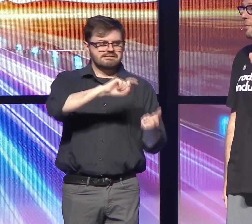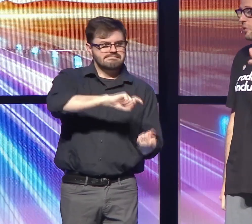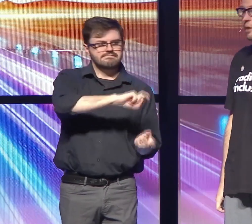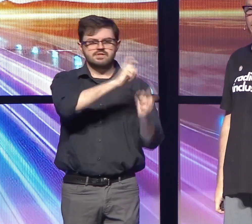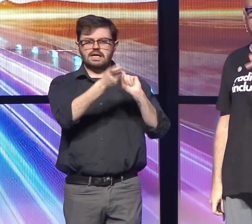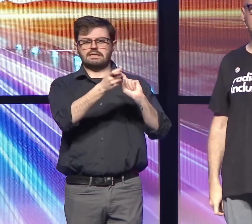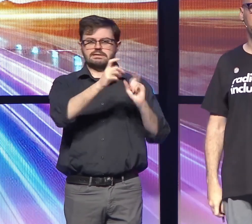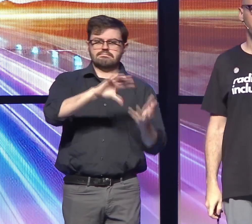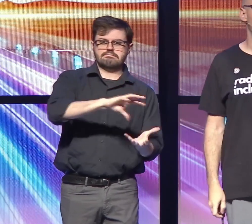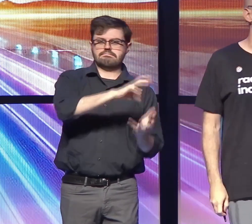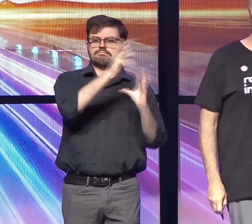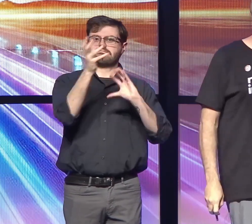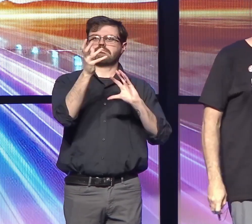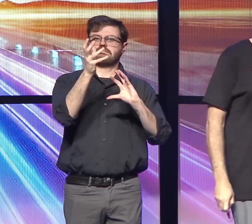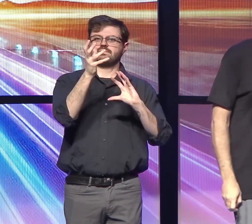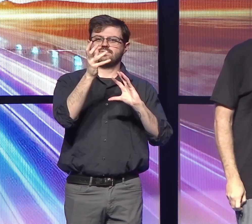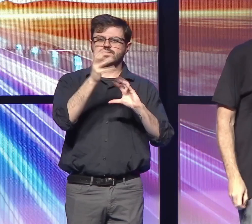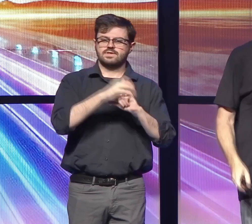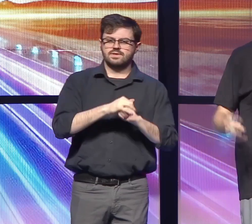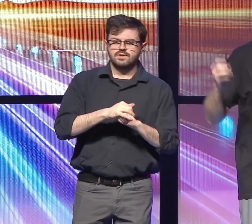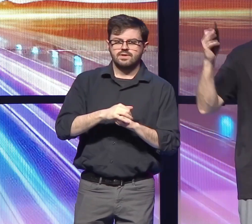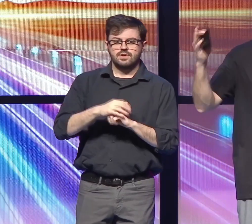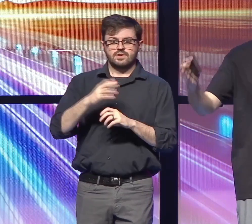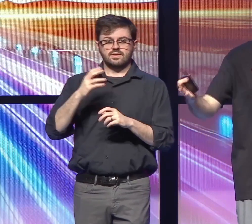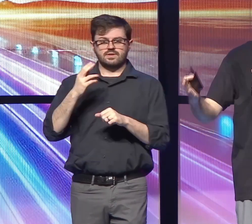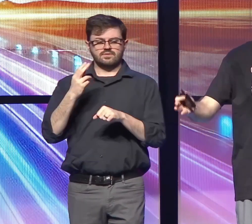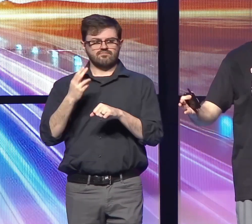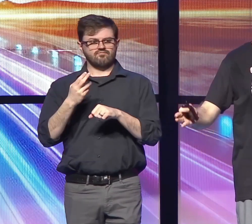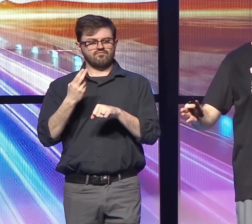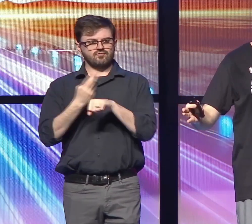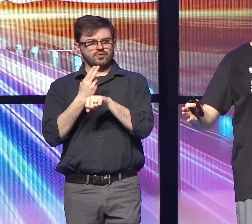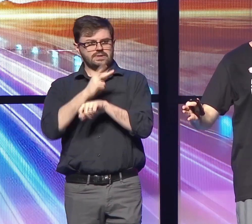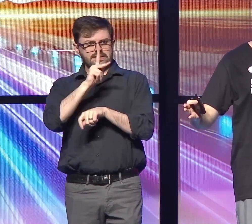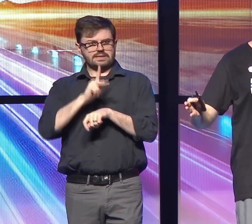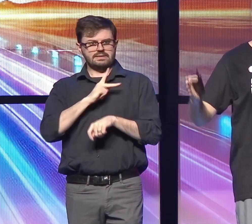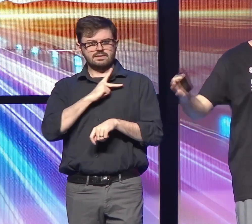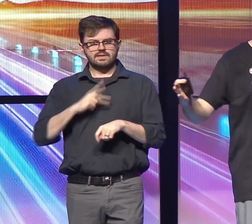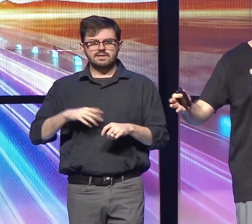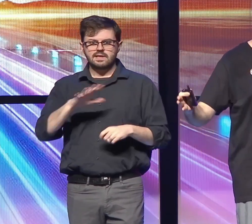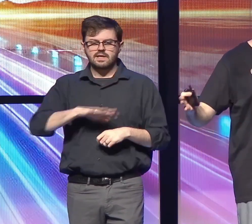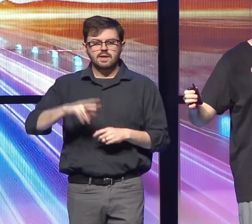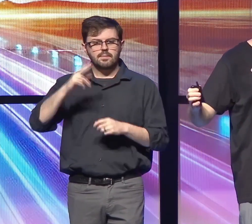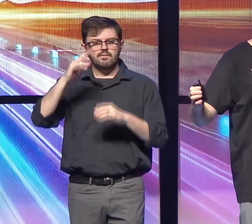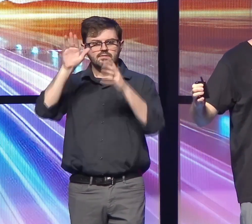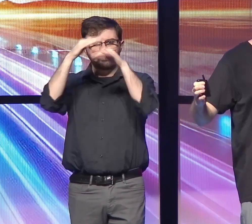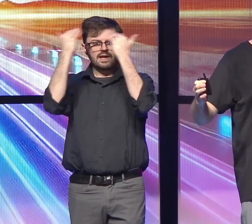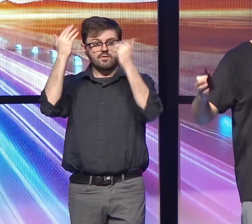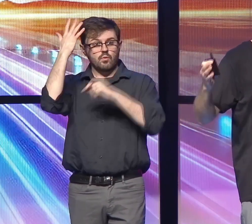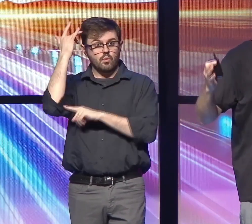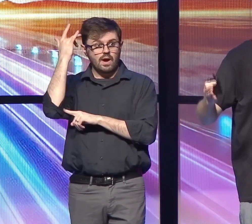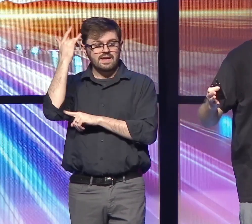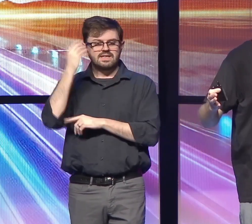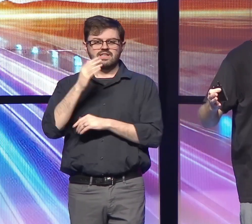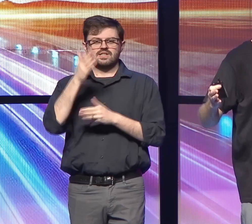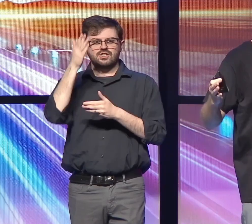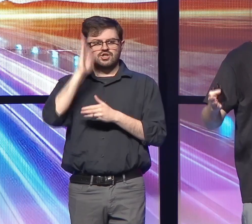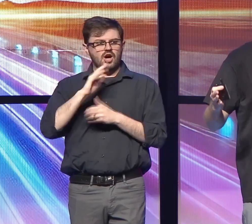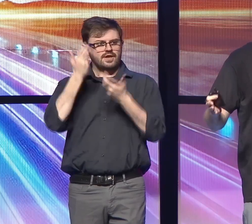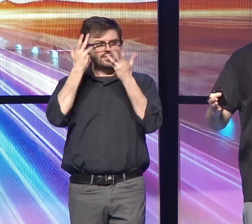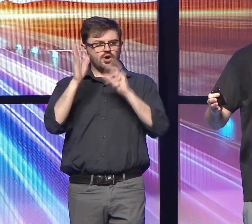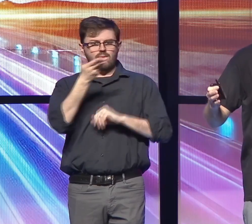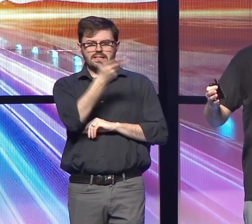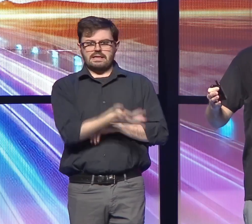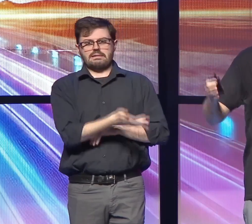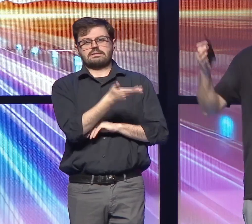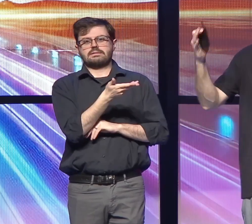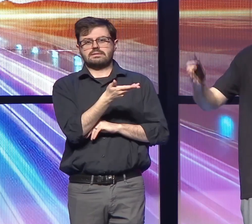Transform Babylon with the kingdom of heaven. Why? Because God is present in it. Like, that's what Jesus says. Transform it with the kingdom